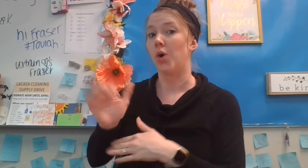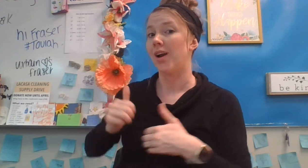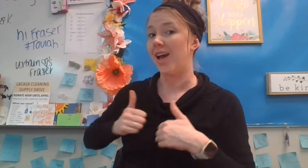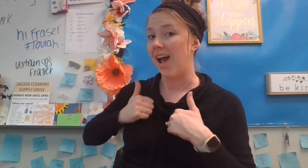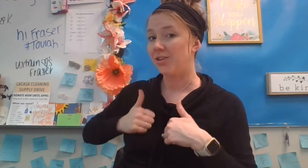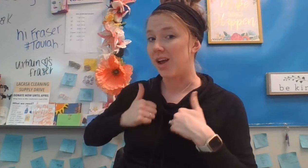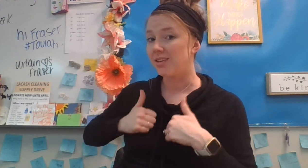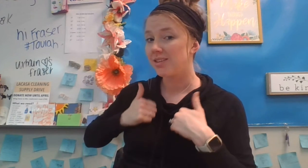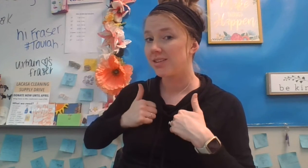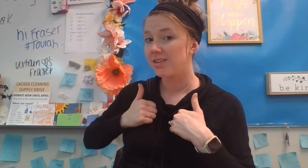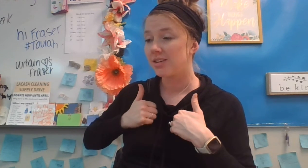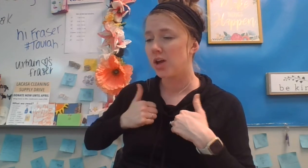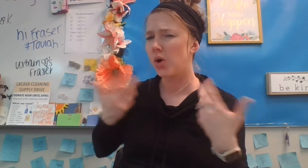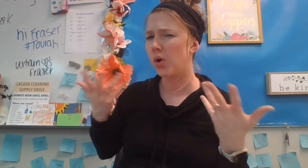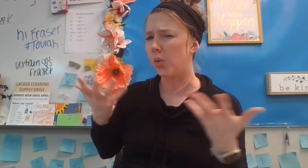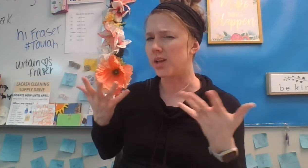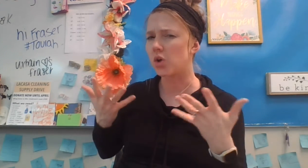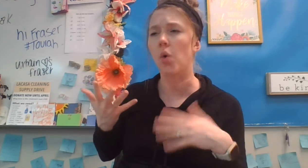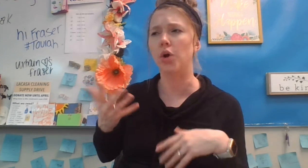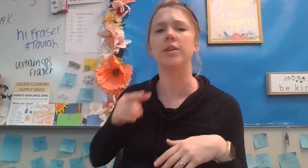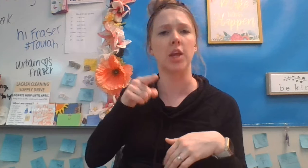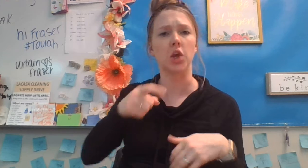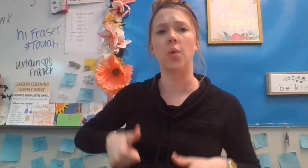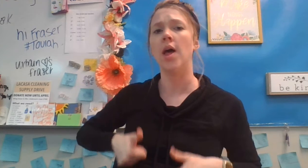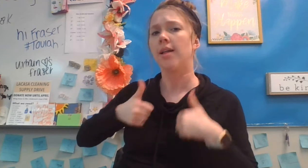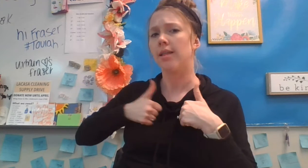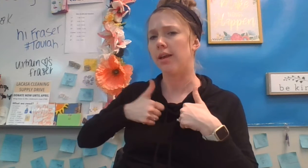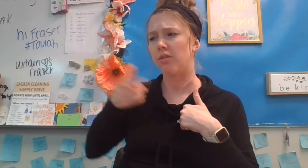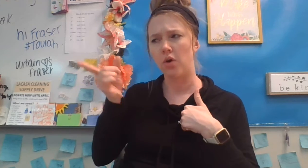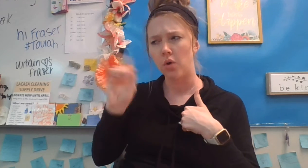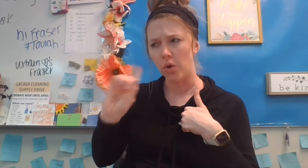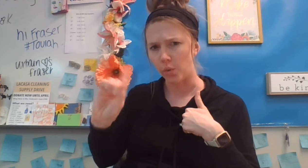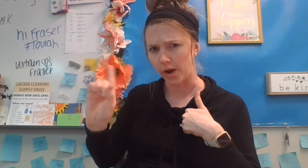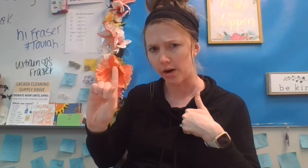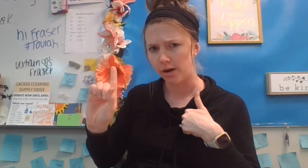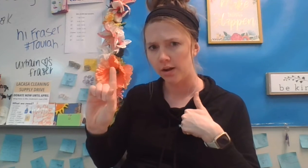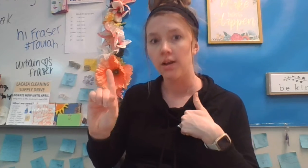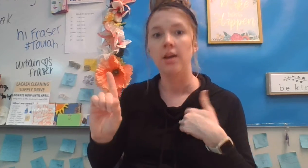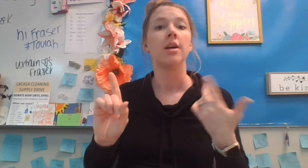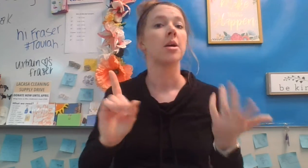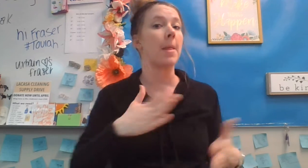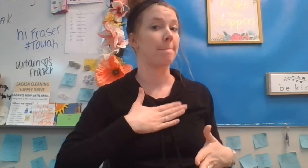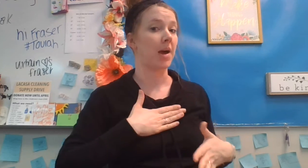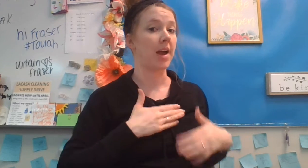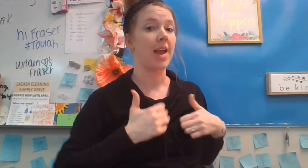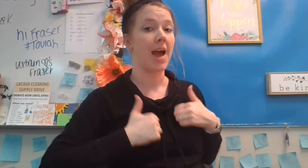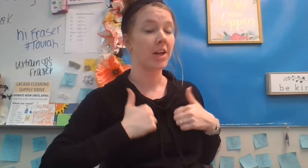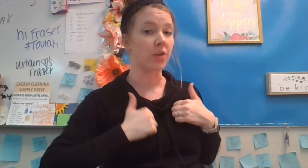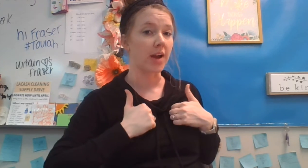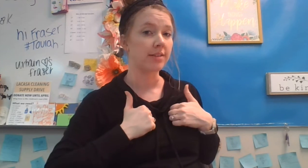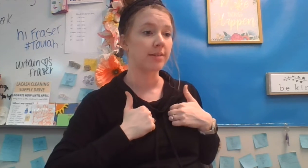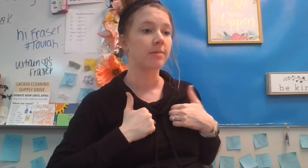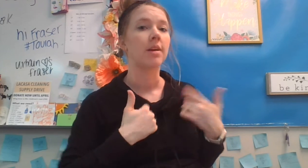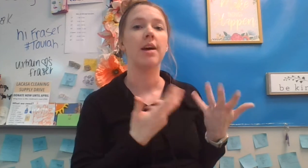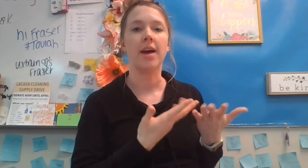your address, what? Or you could say you live where? My address, and